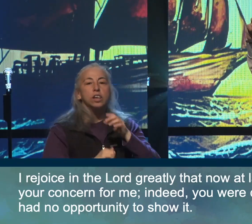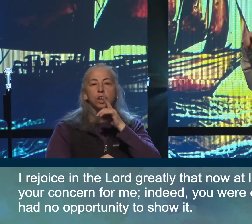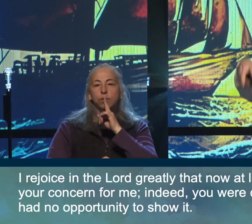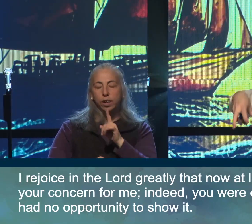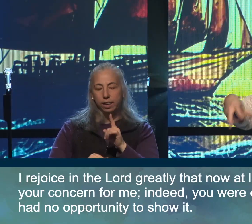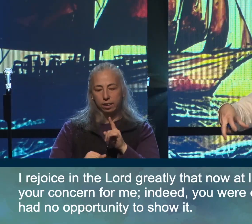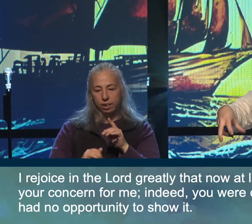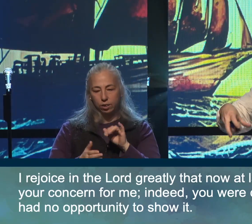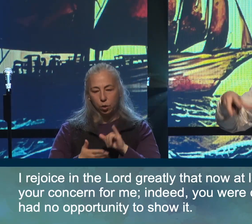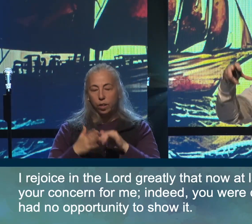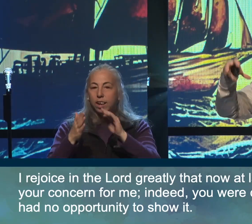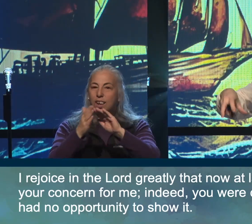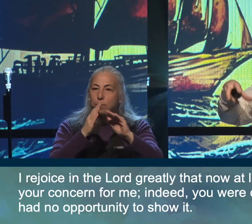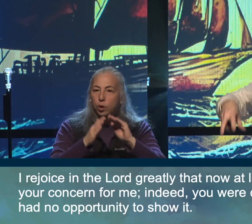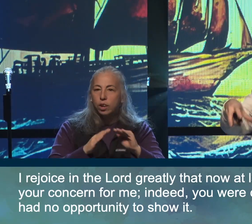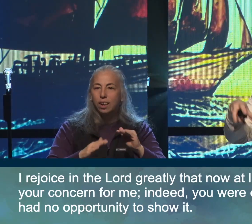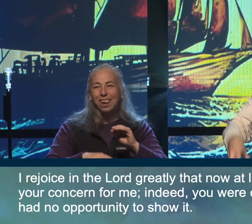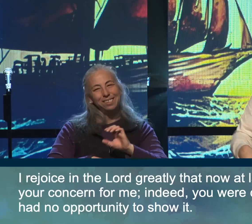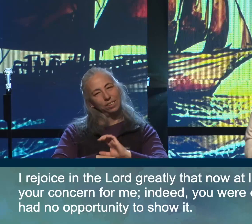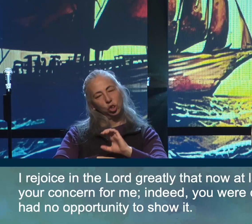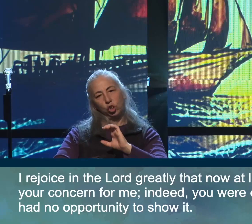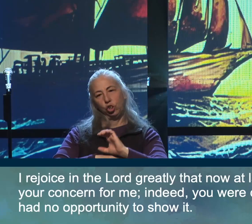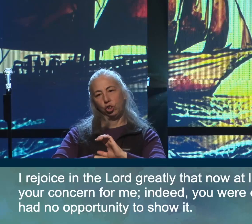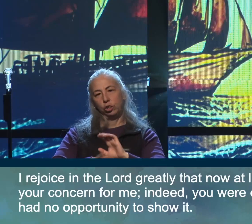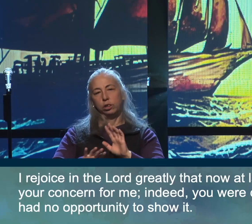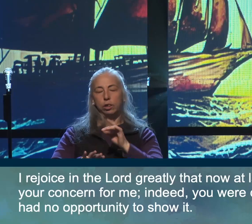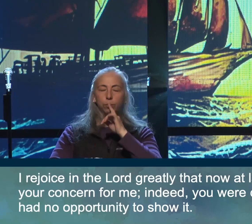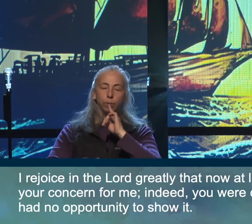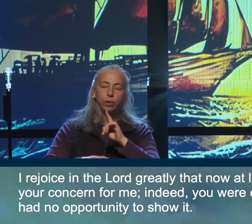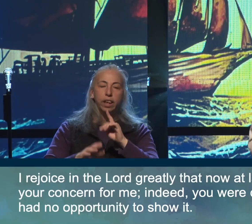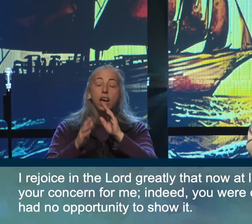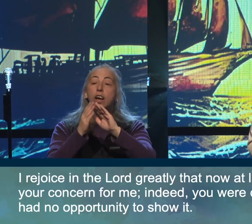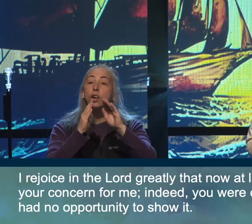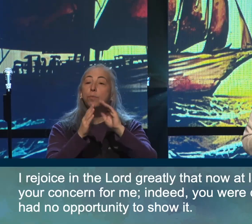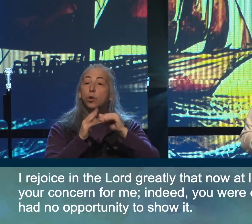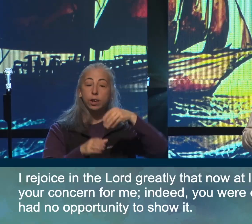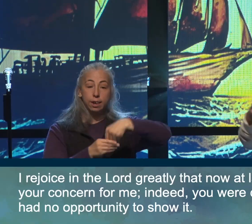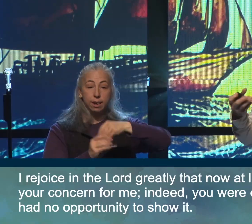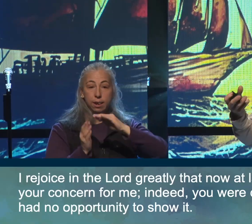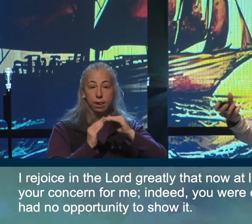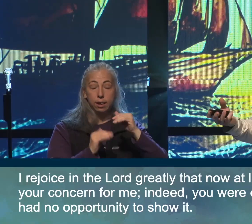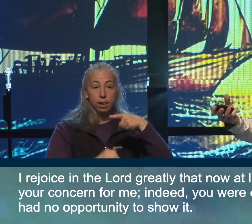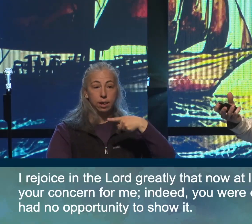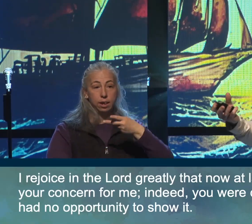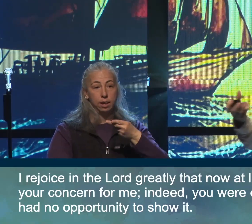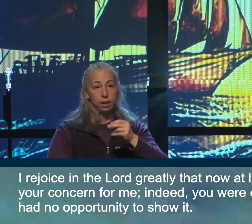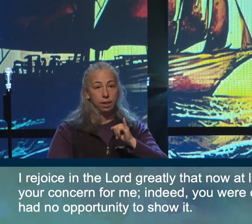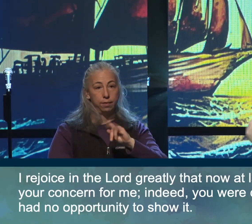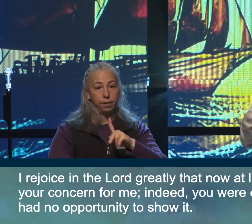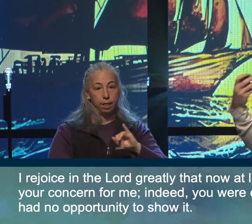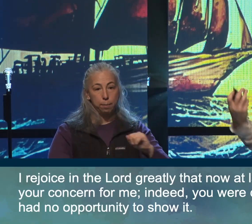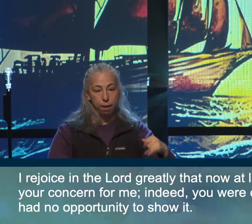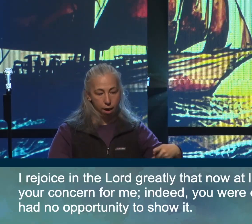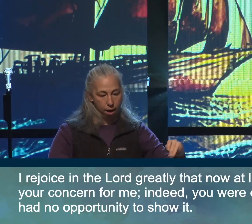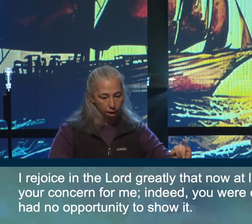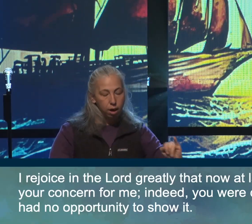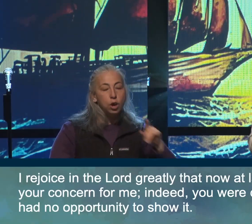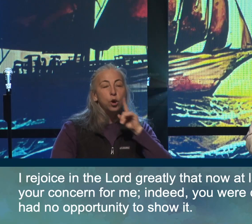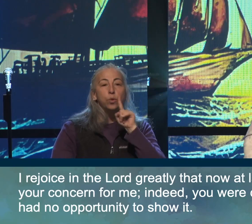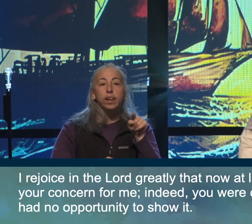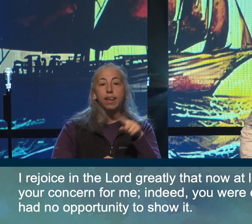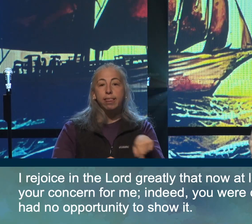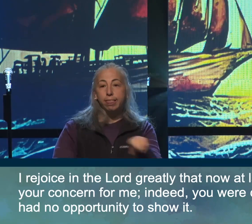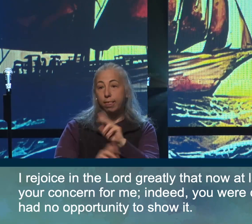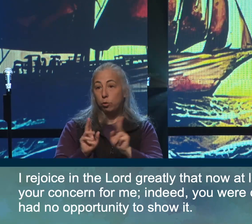because you start thinking this, and that's not what it was. This community in Philippi, they like had taken up a collection of